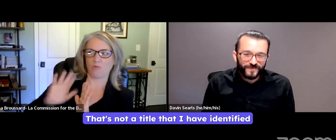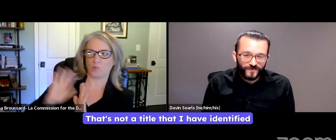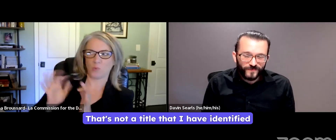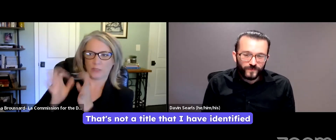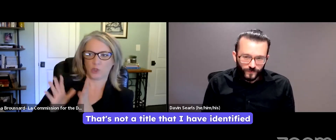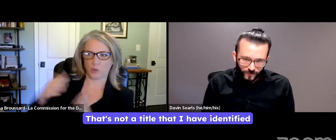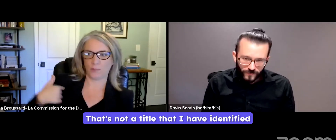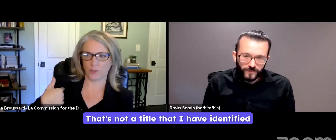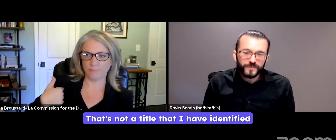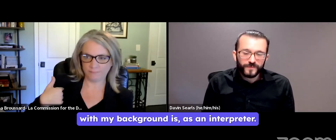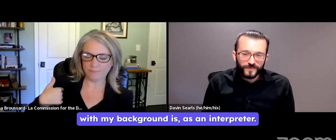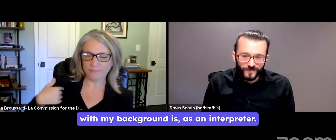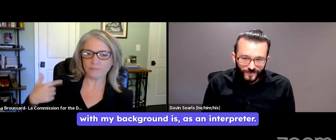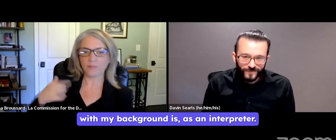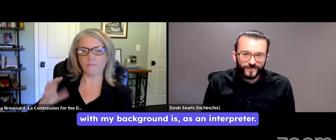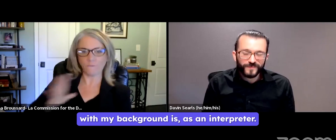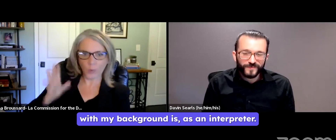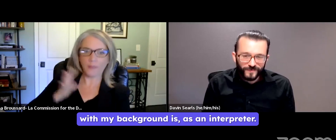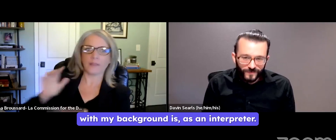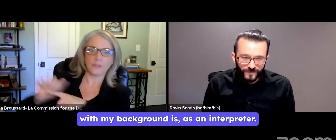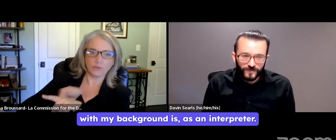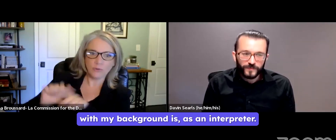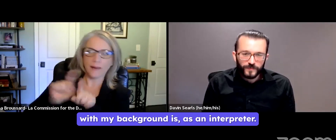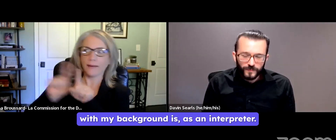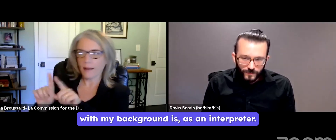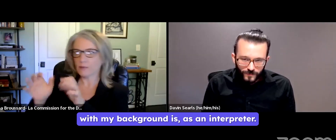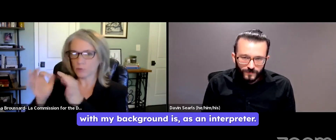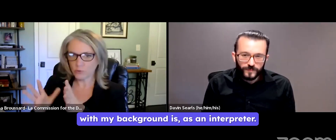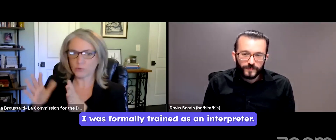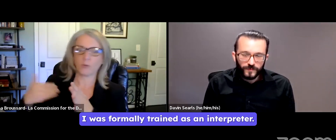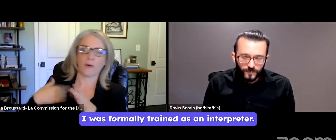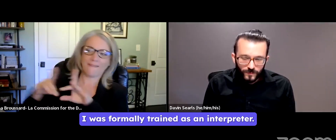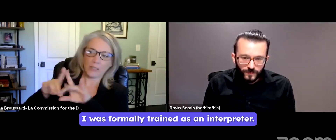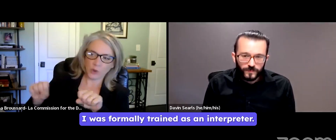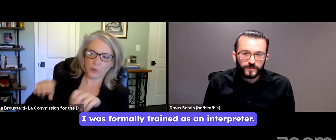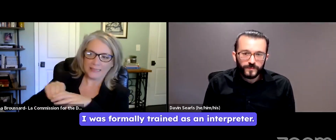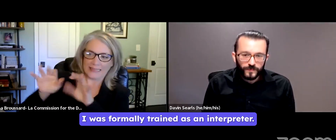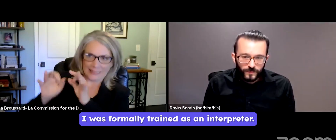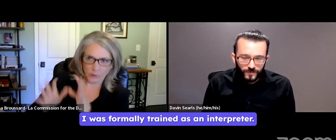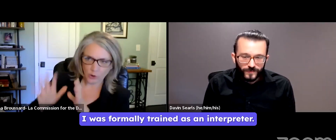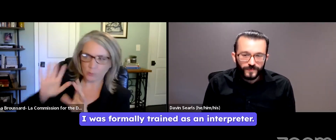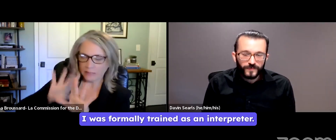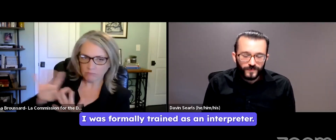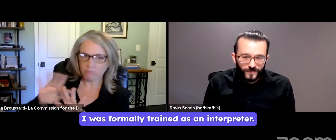title that I have identified with. My background is as an interpreter. I was formally trained as an interpreter. I